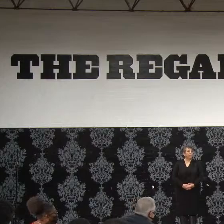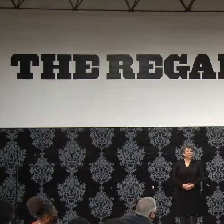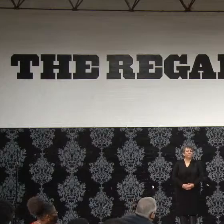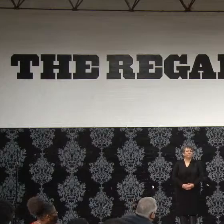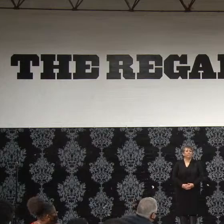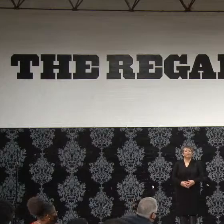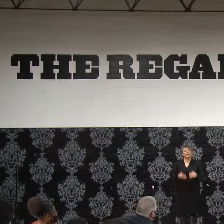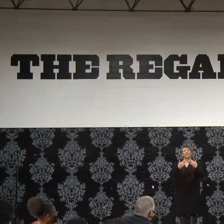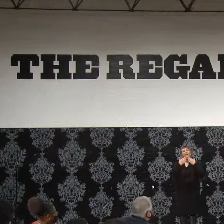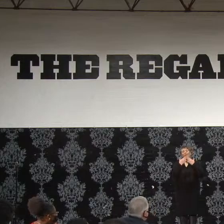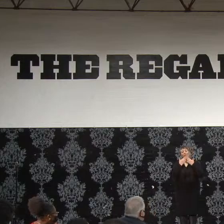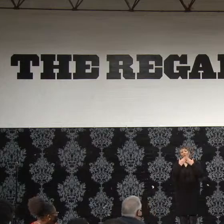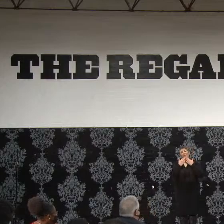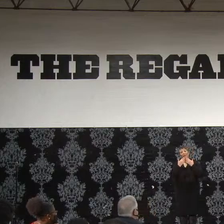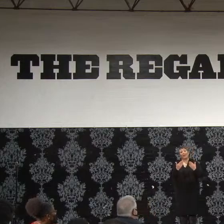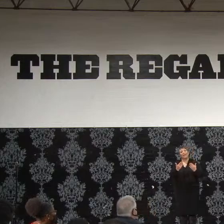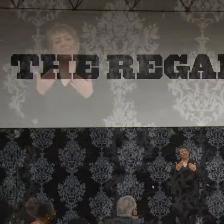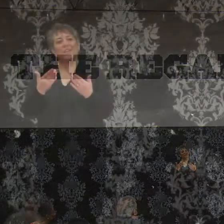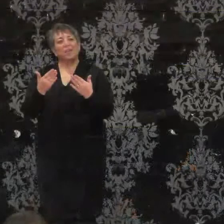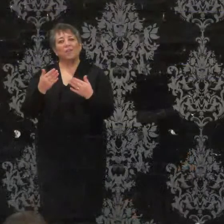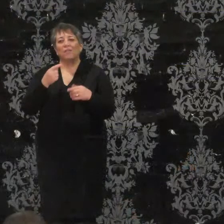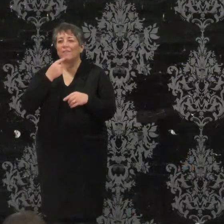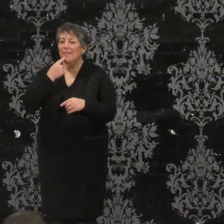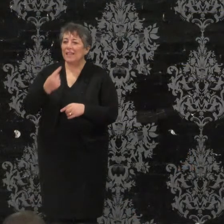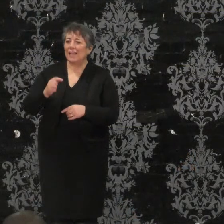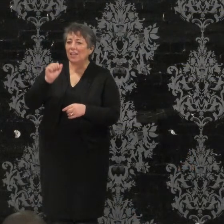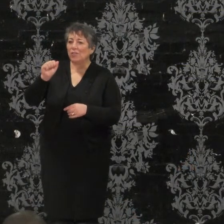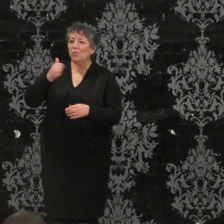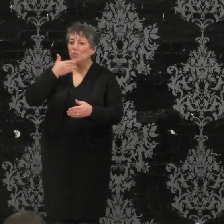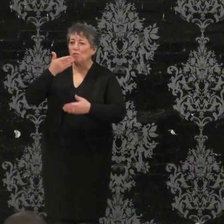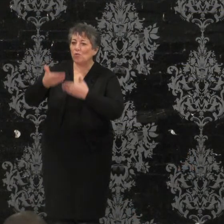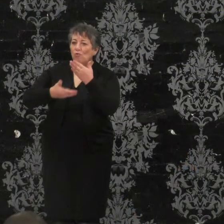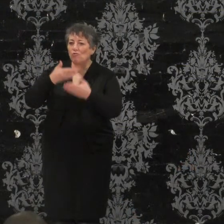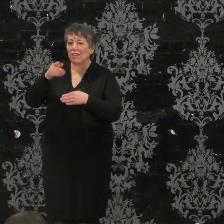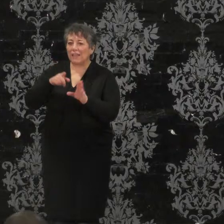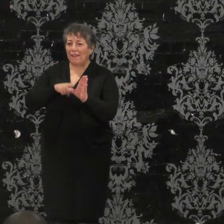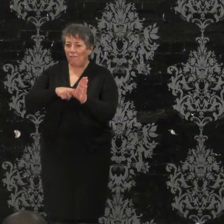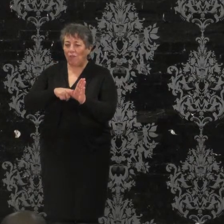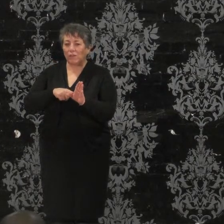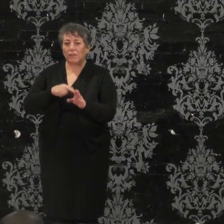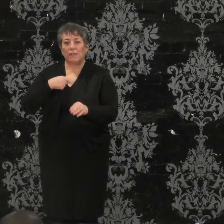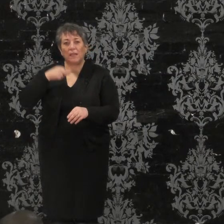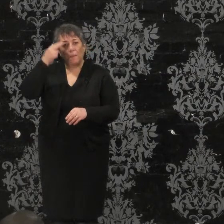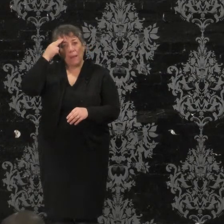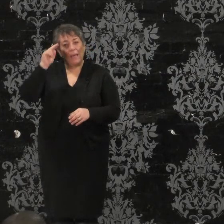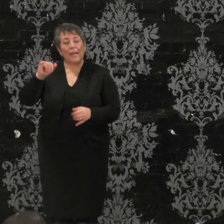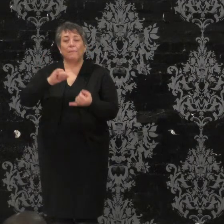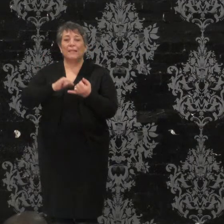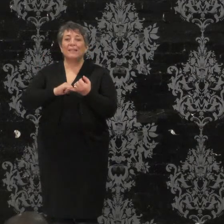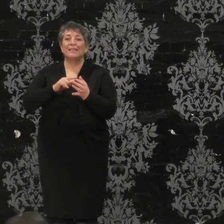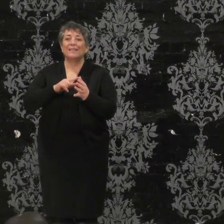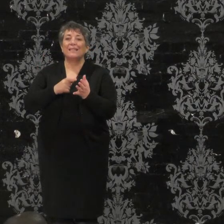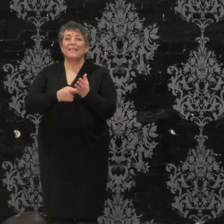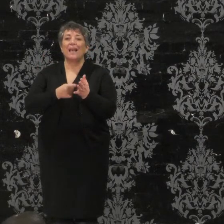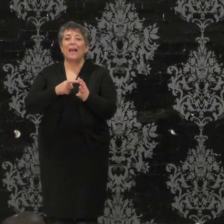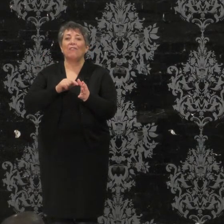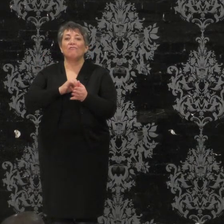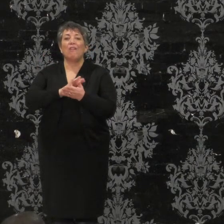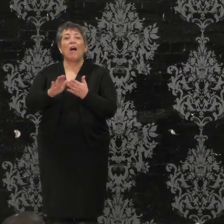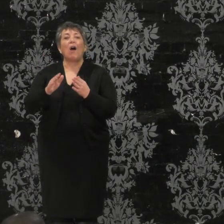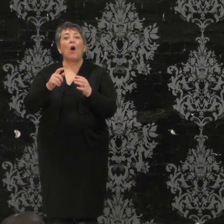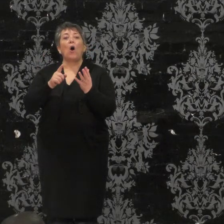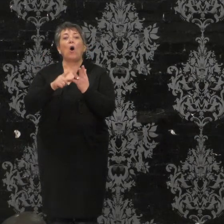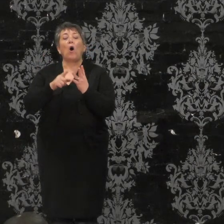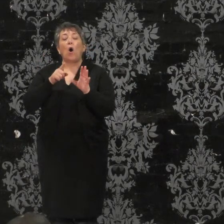Thank you so much for sharing your story, Yvonne. So, my name is Sarah Oyegoke, and I am a member of the Violence Reduction Unit's